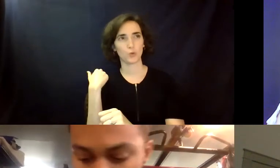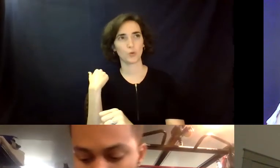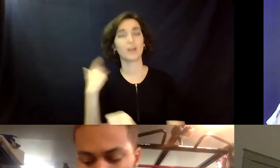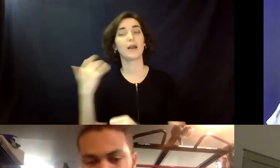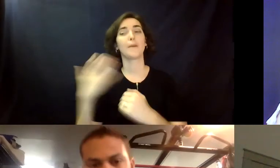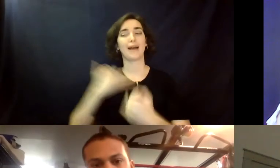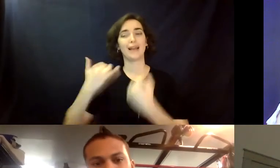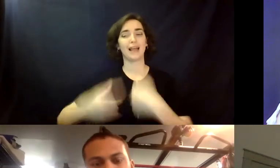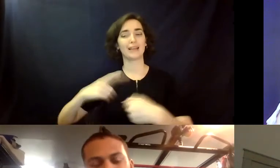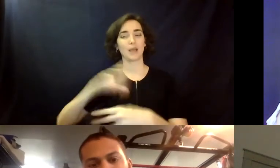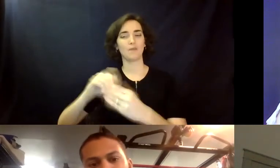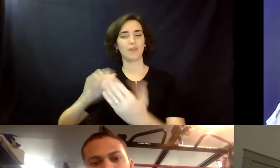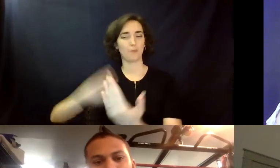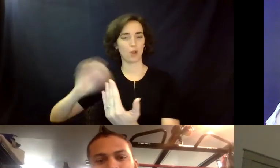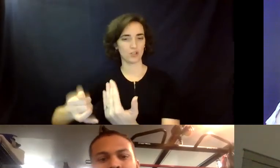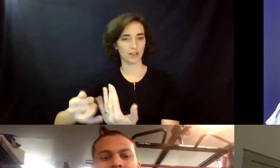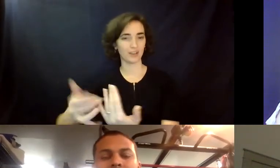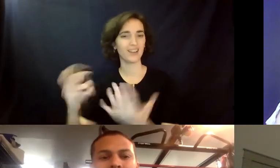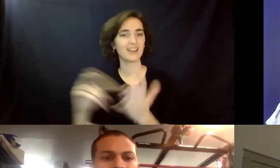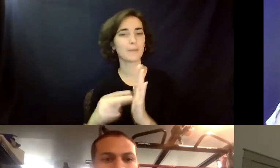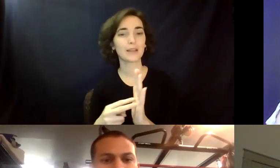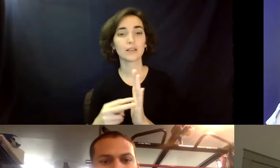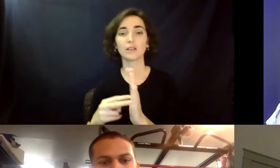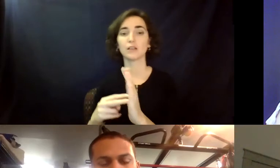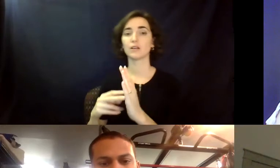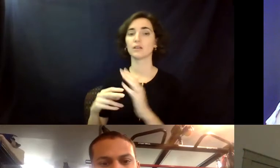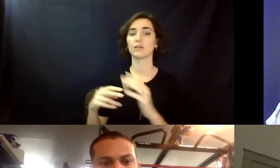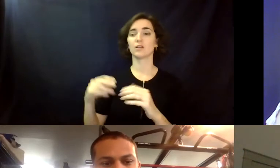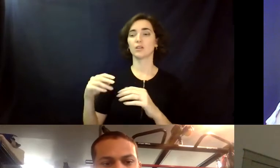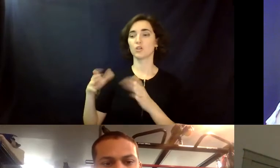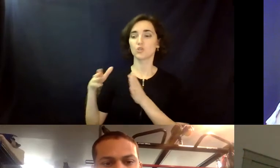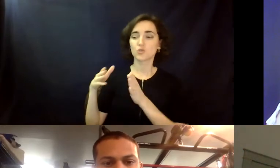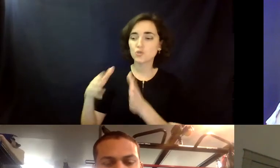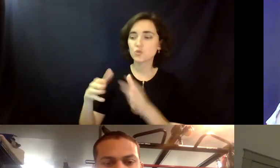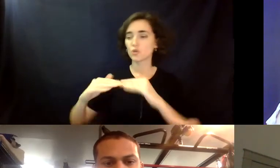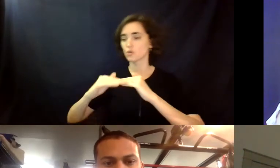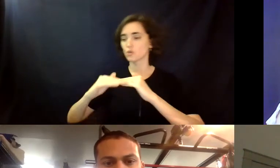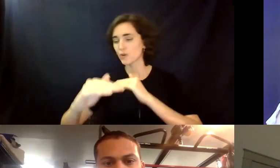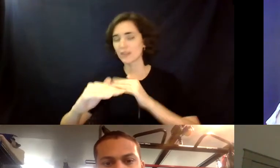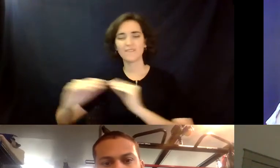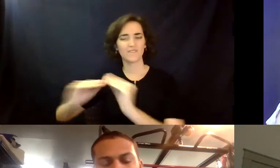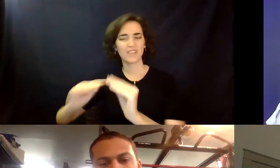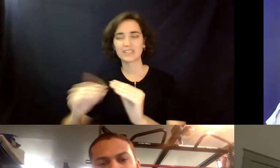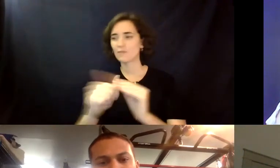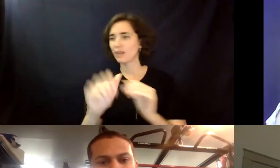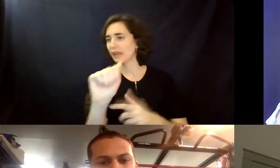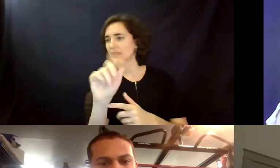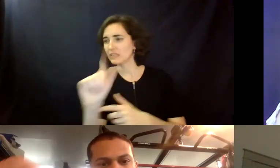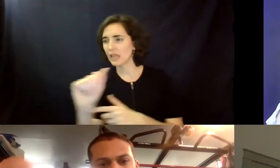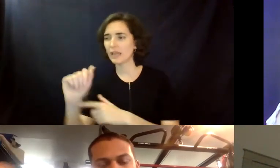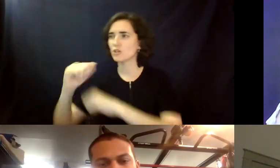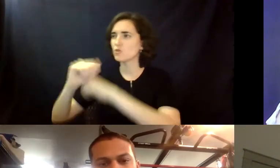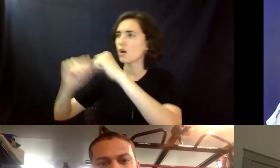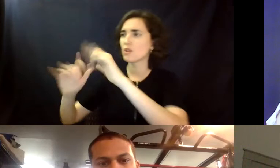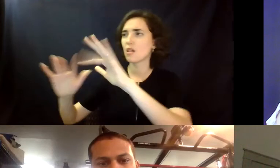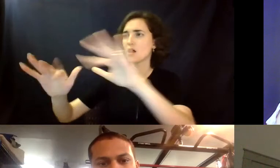That's fixing infrastructure, sidewalks, streetscapes, ADA, everything